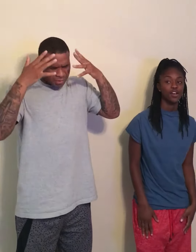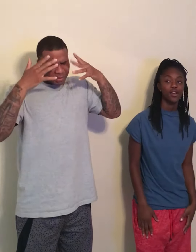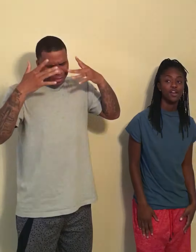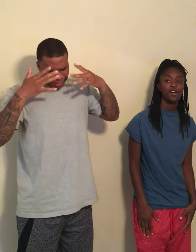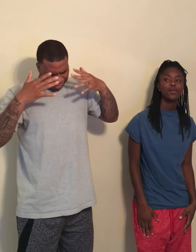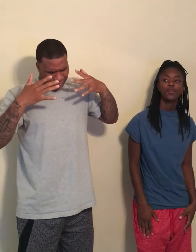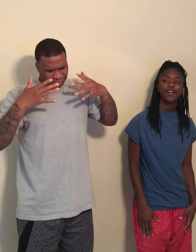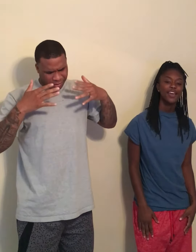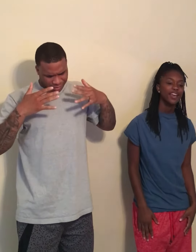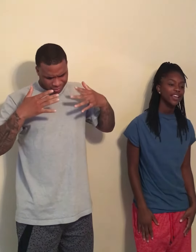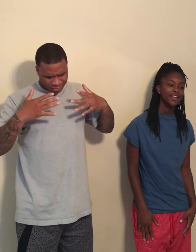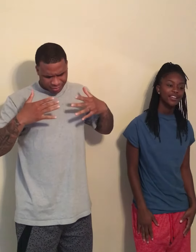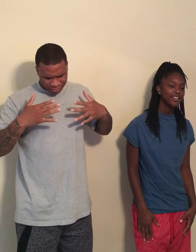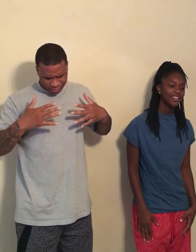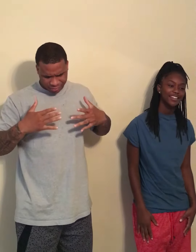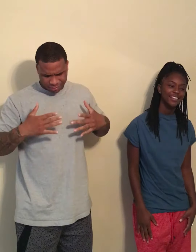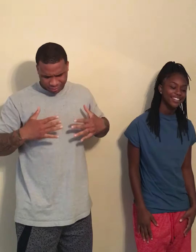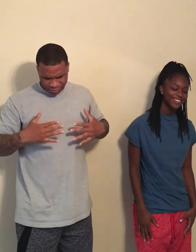Why